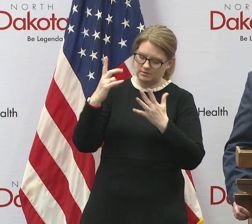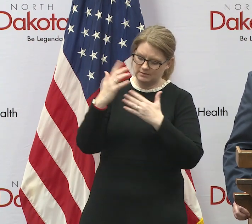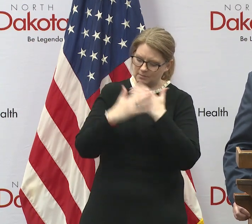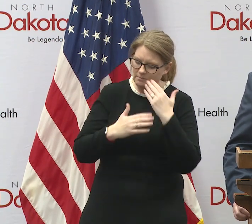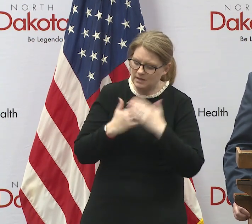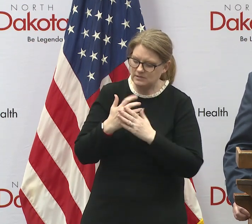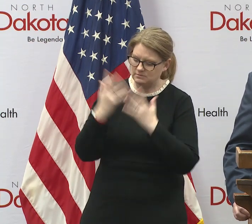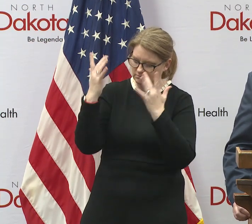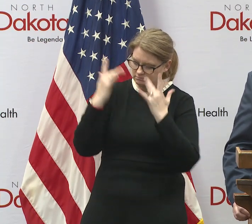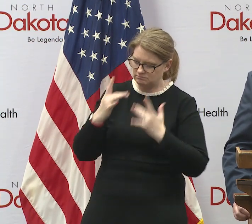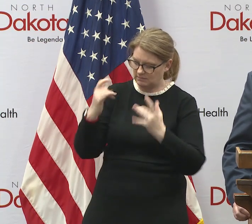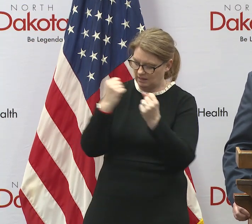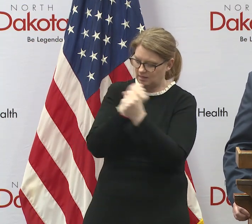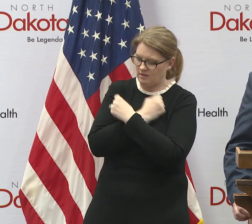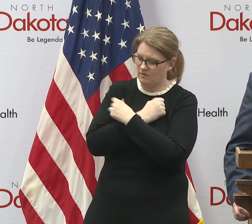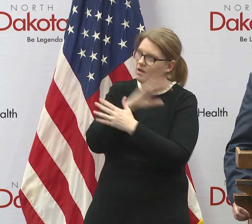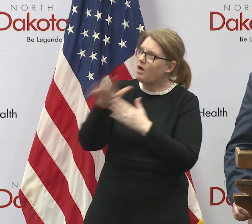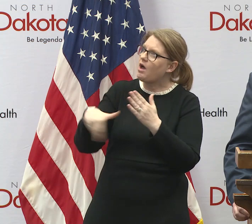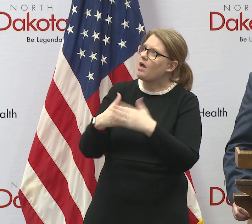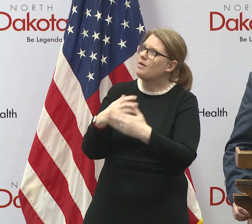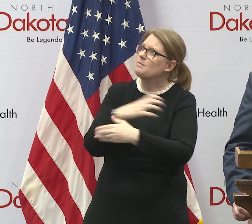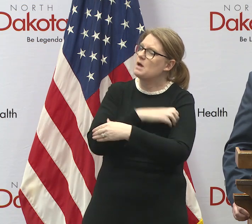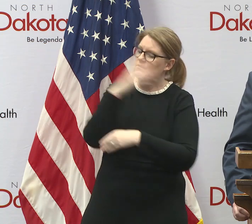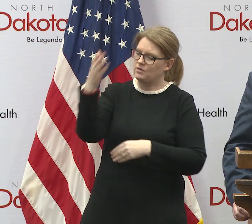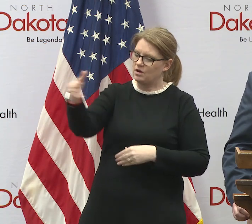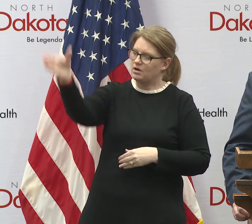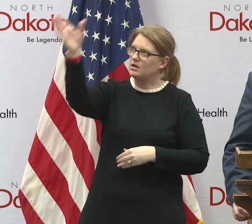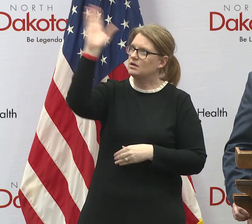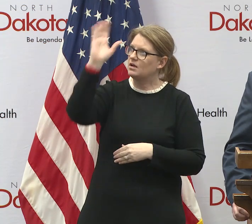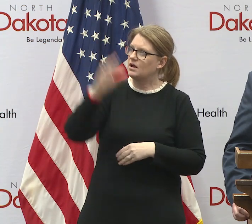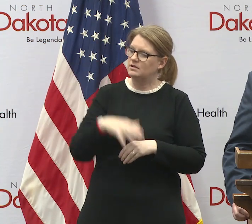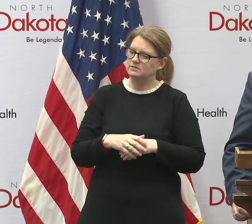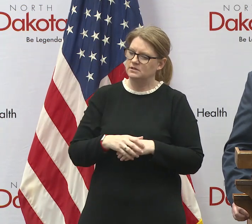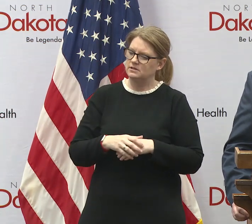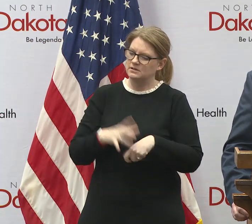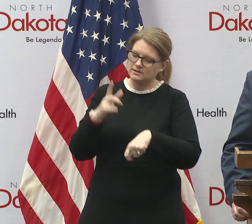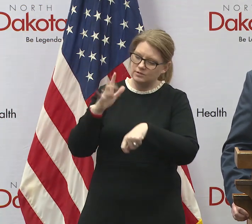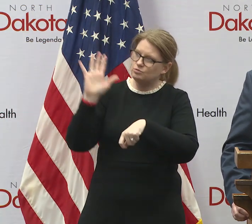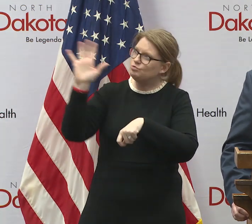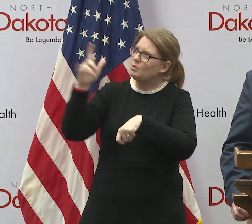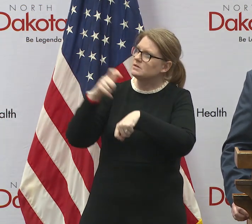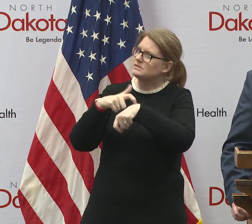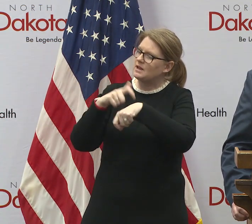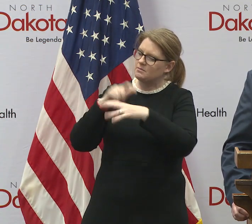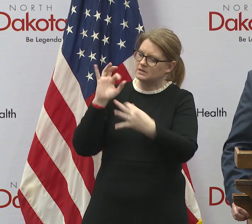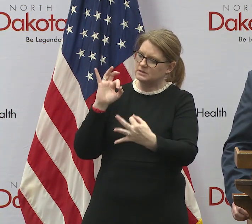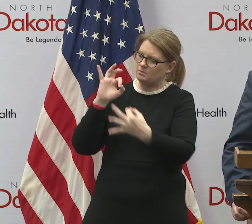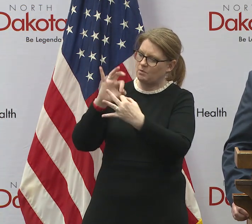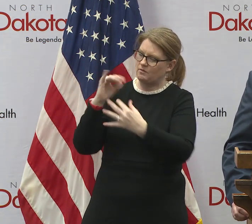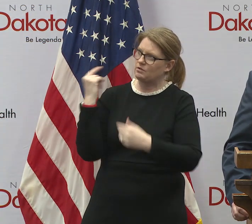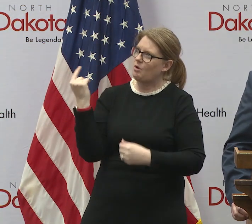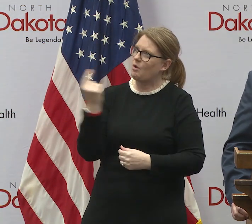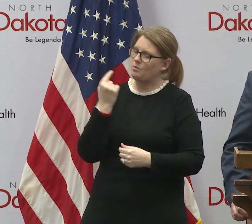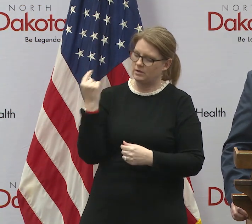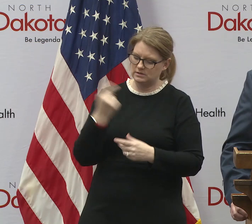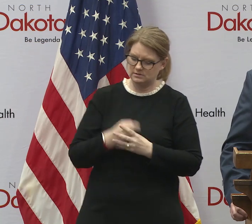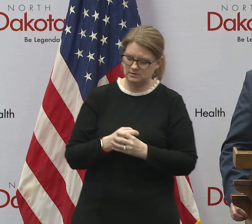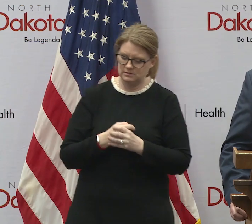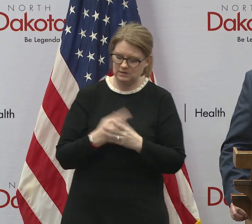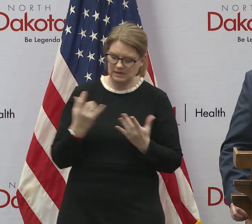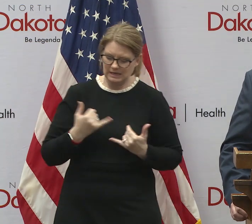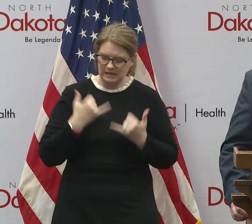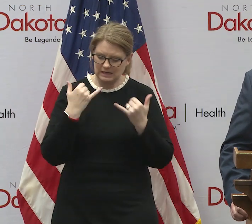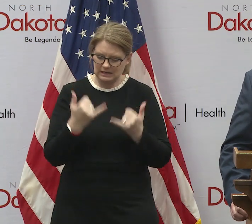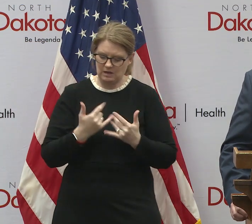loving, gracious, all-powerful God whose timing is always perfect. We come to you in a trying and